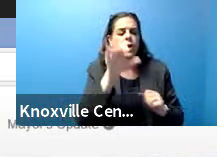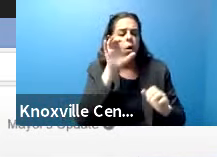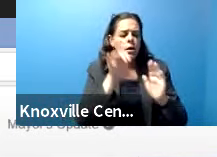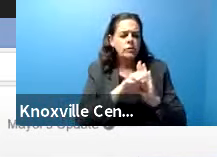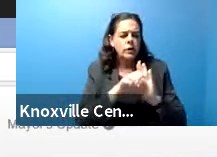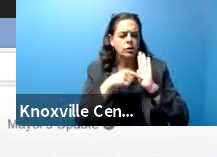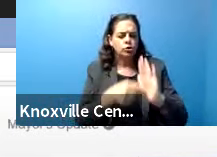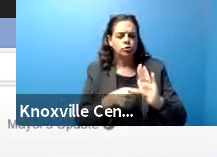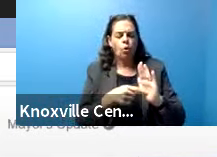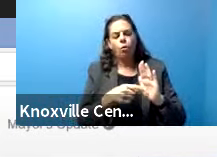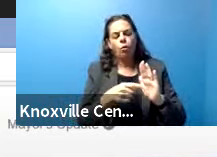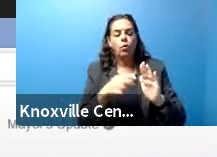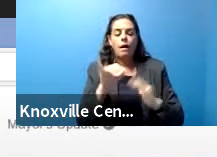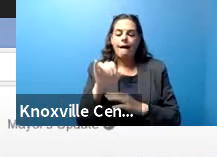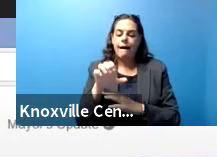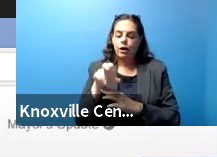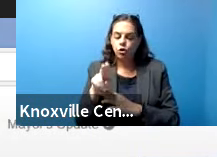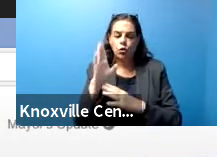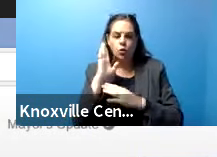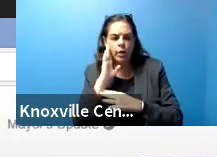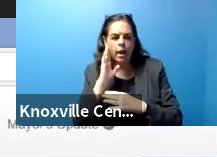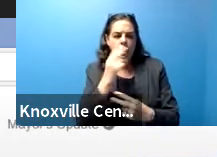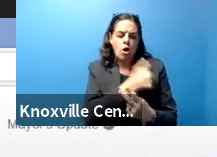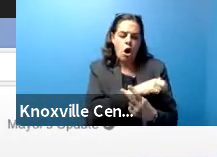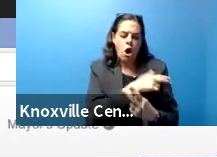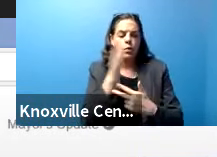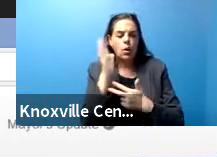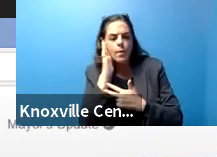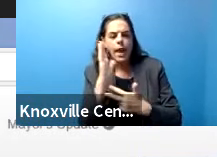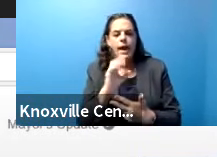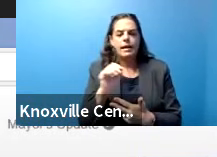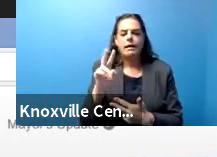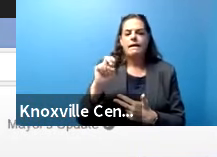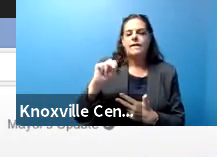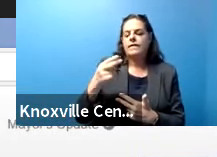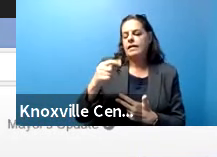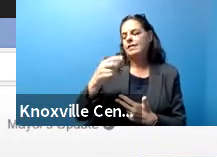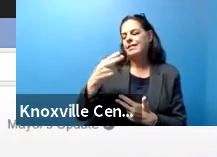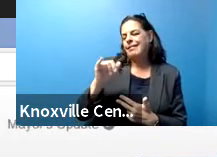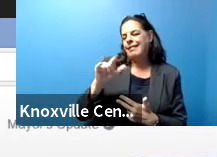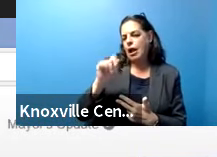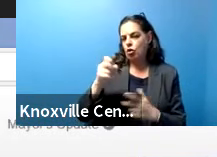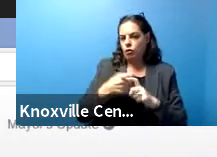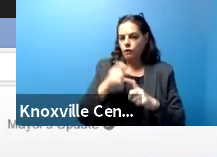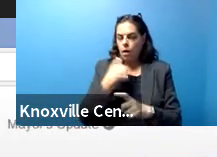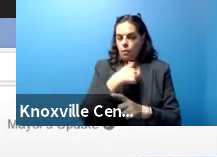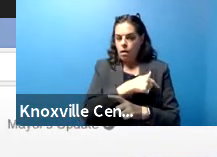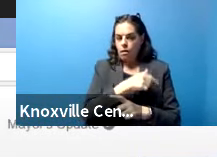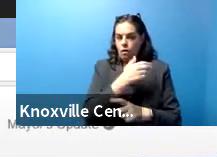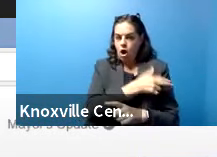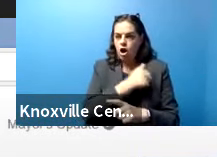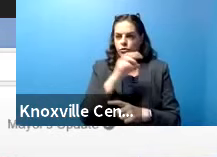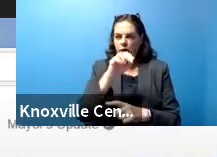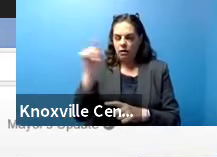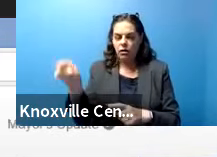beds, ICU beds, and ventilators from our hospital partners. It also shows that the additional surge